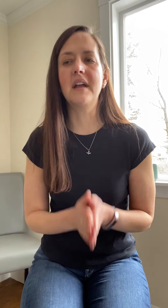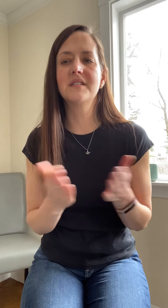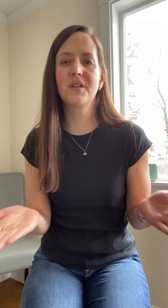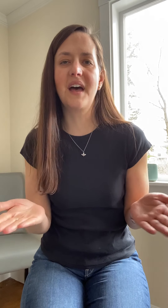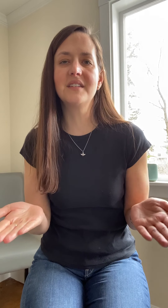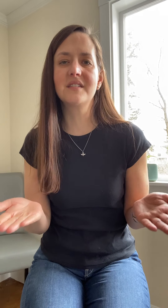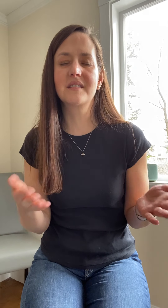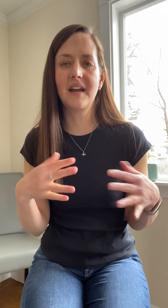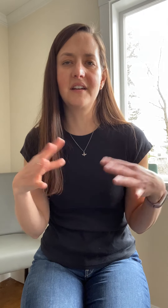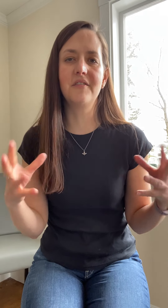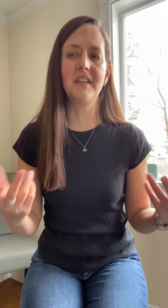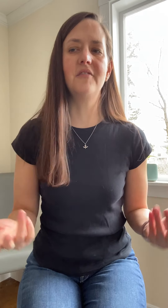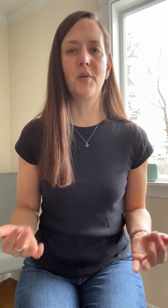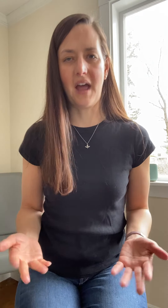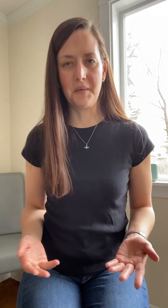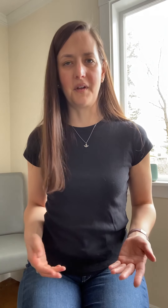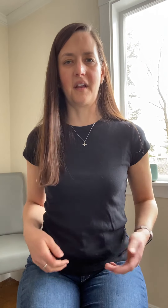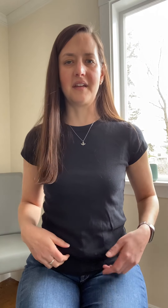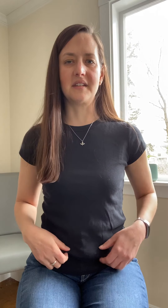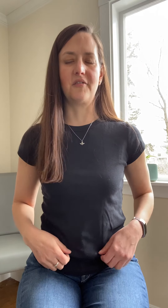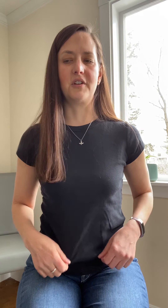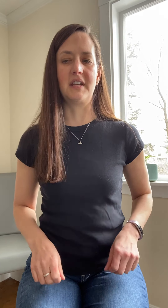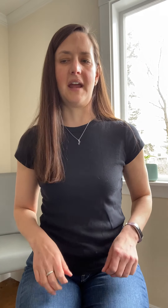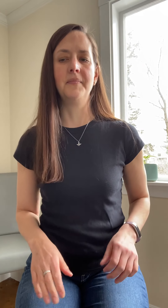so that's kind of the vocabulary lesson for today.